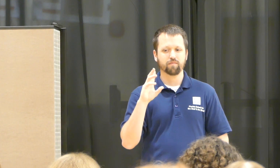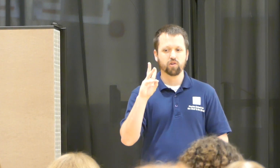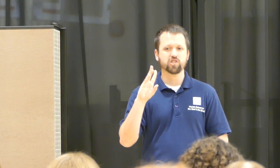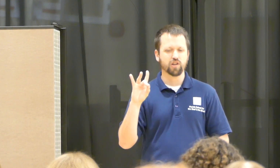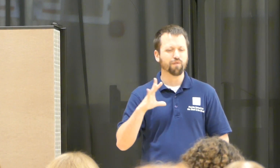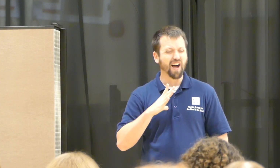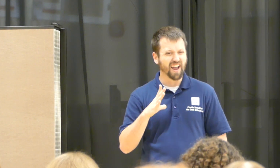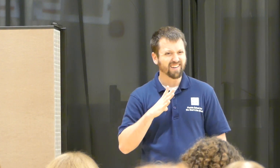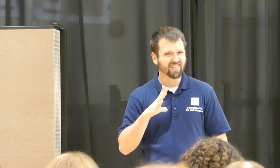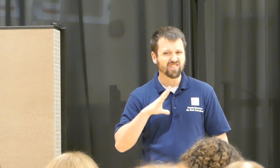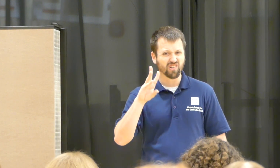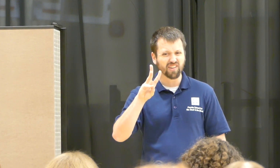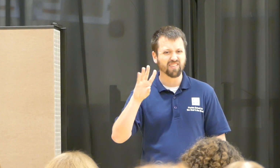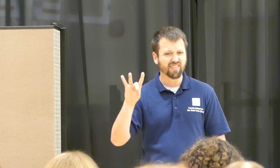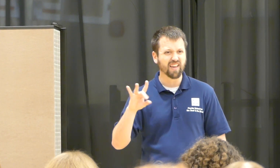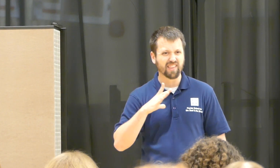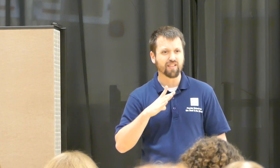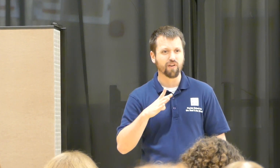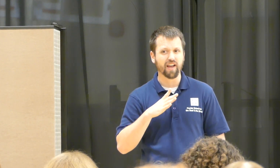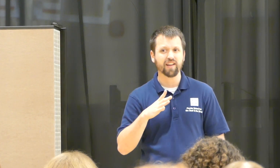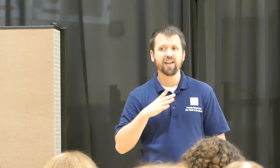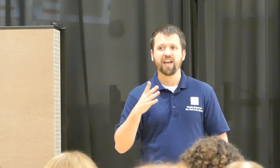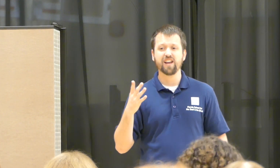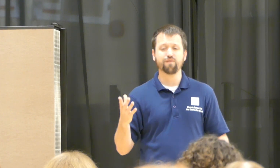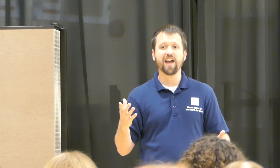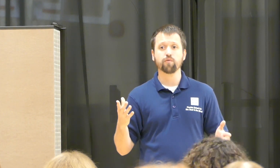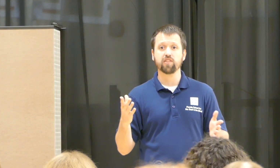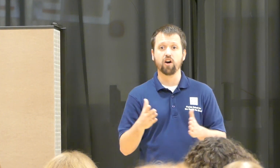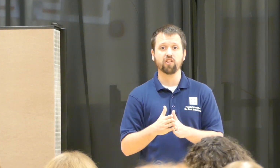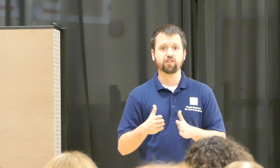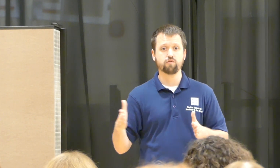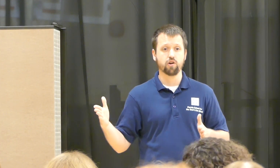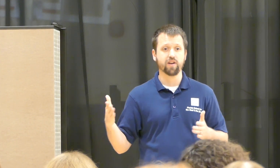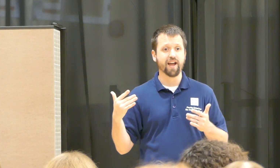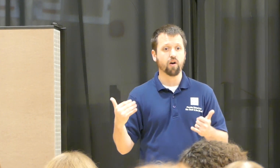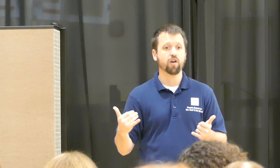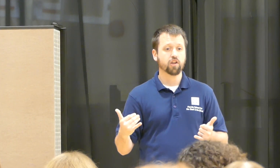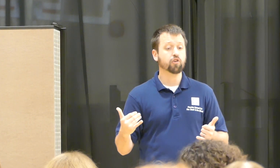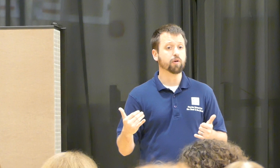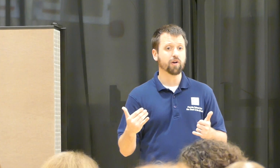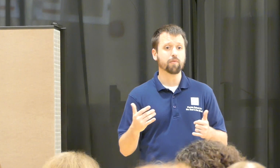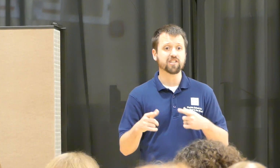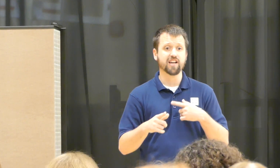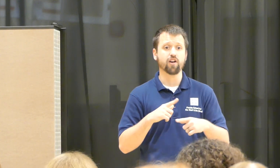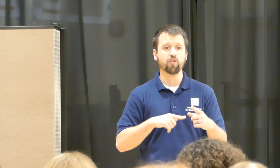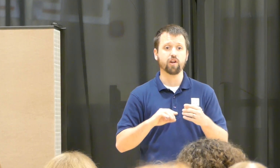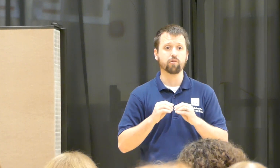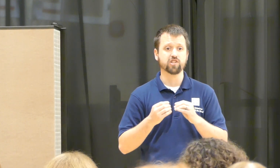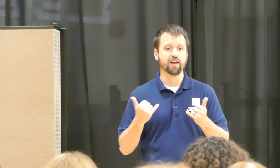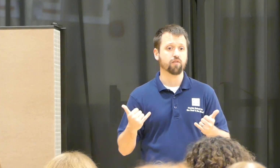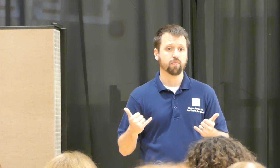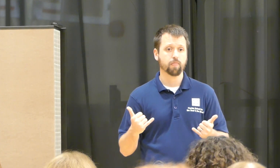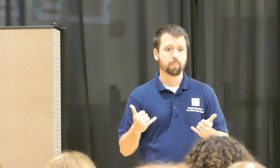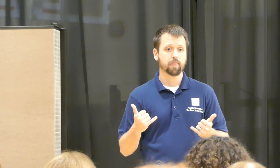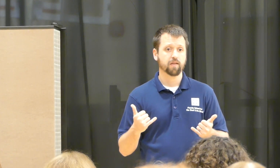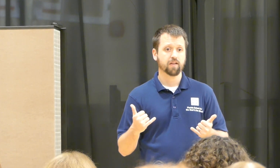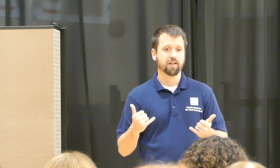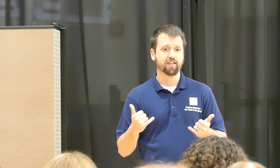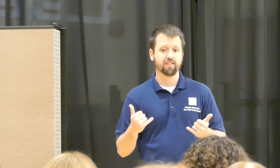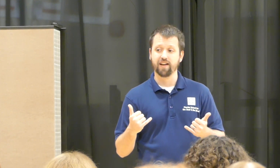You're still fine. You're still at 68, that's fine. And in fact, with all that you know now, you can pretty much sign all the numbers now. Because I